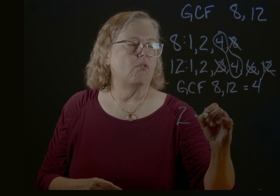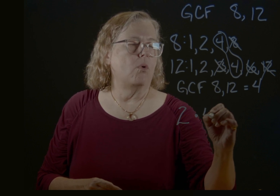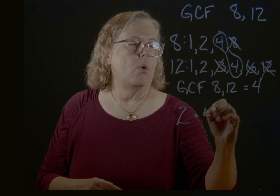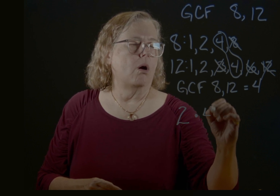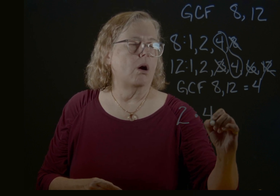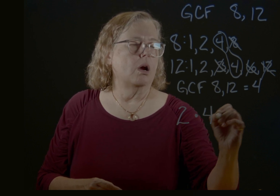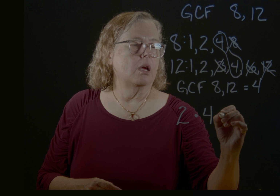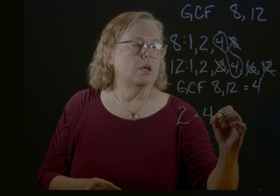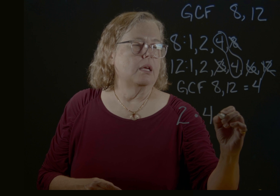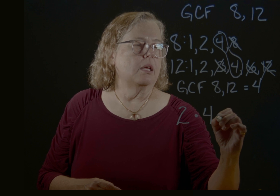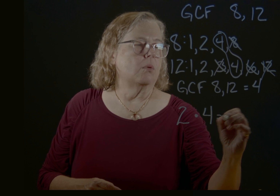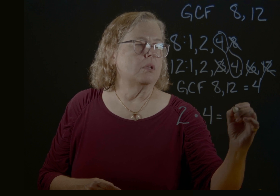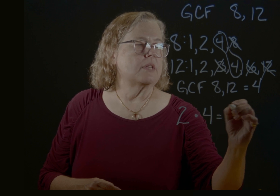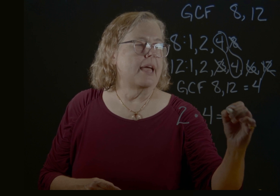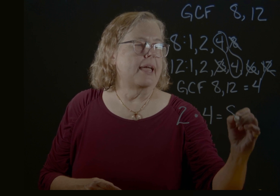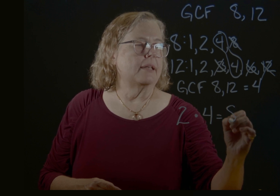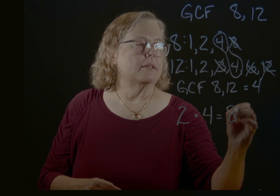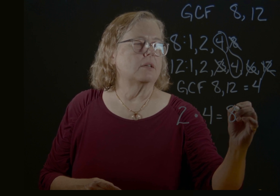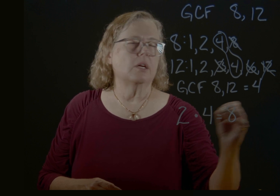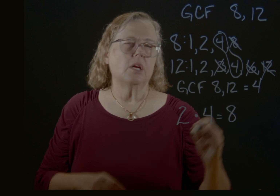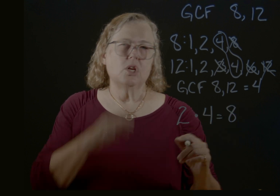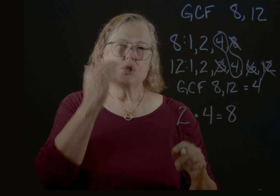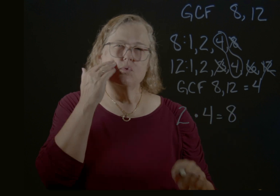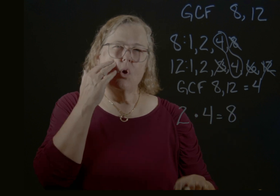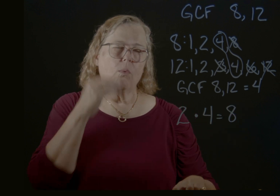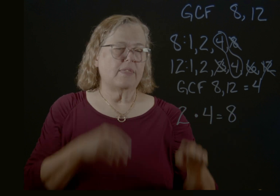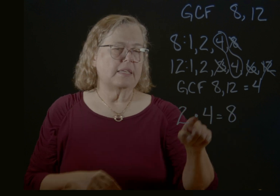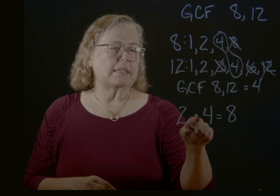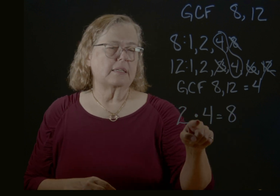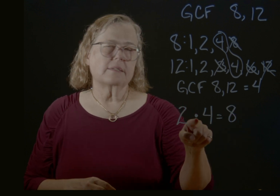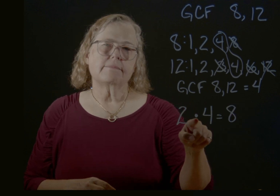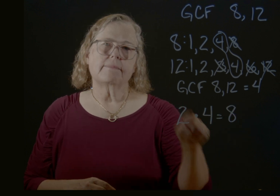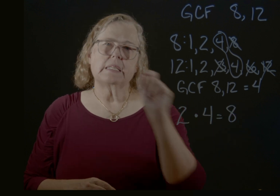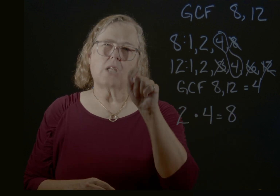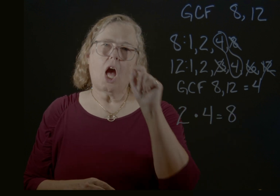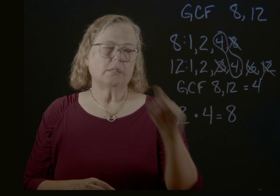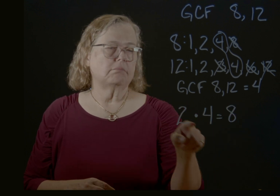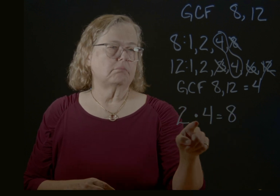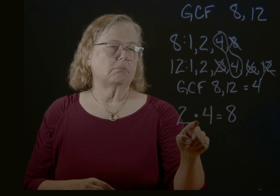two times 4 equals 8. You know this? Do you know this dot? What does that mean?